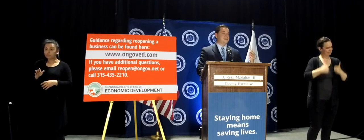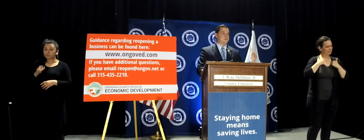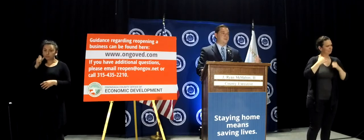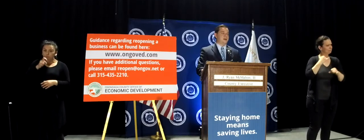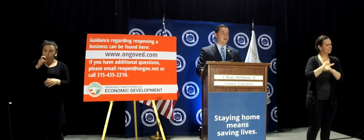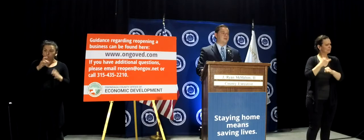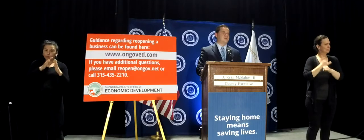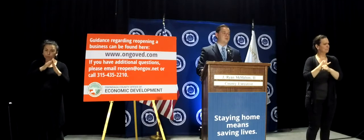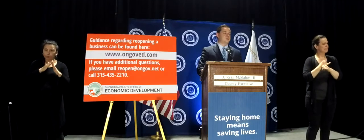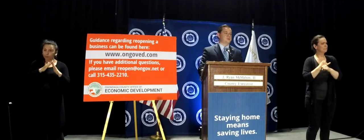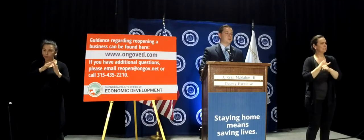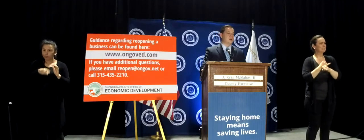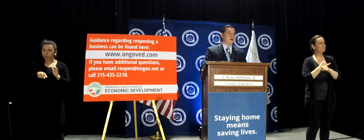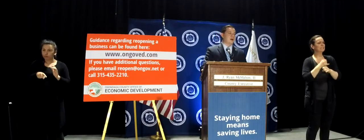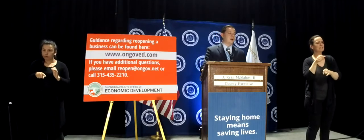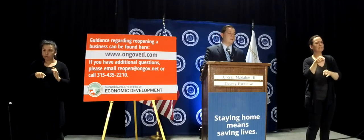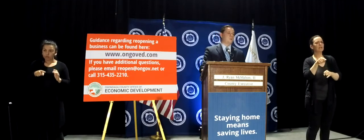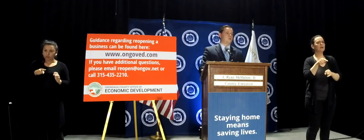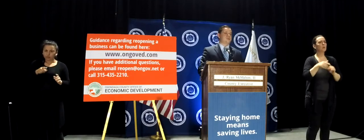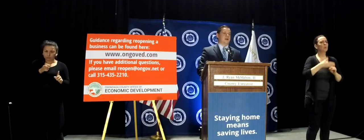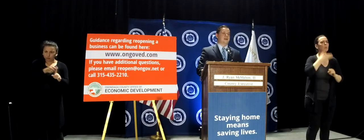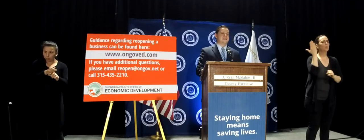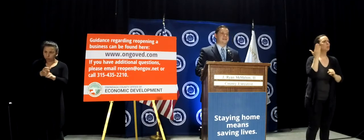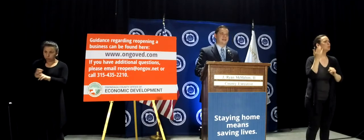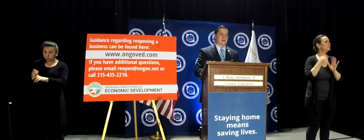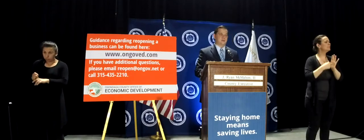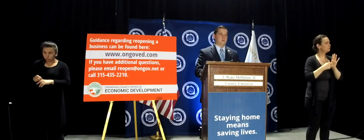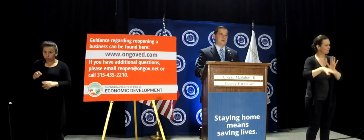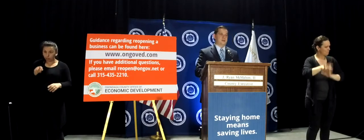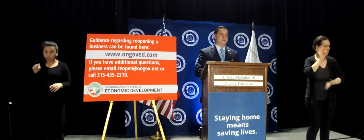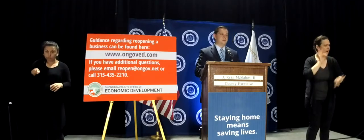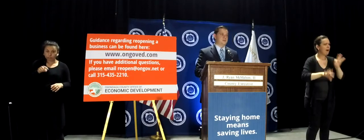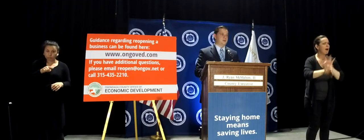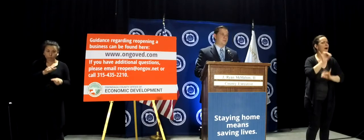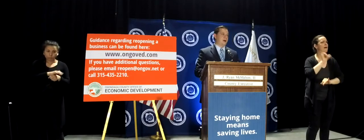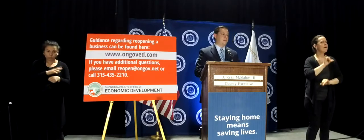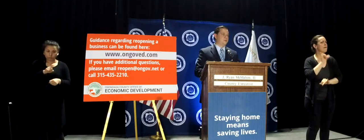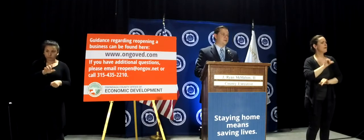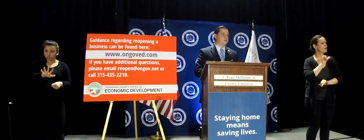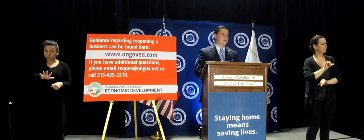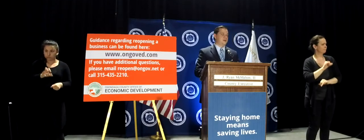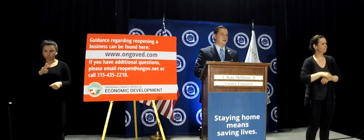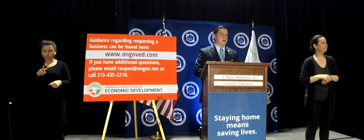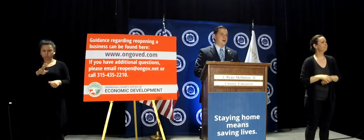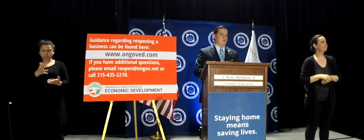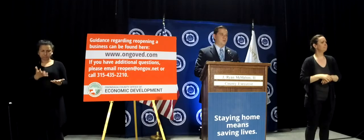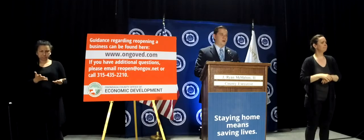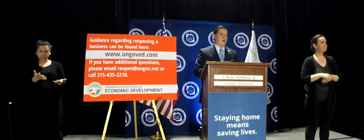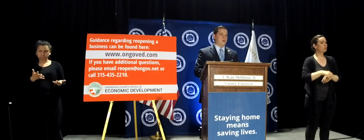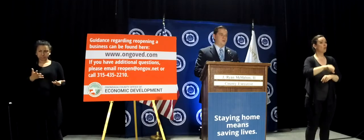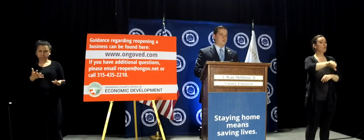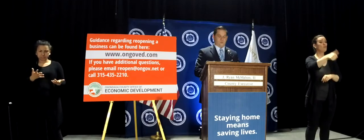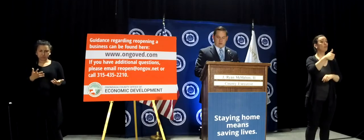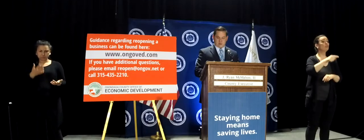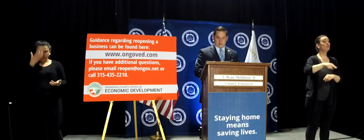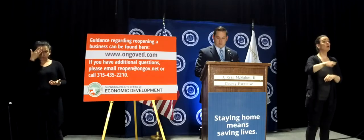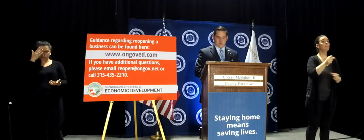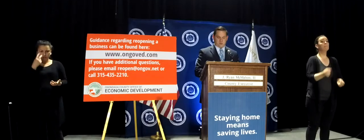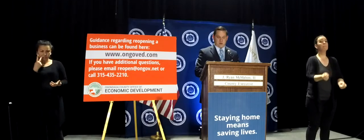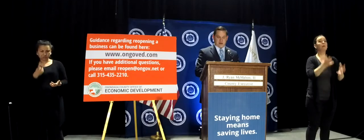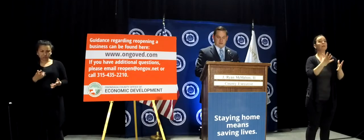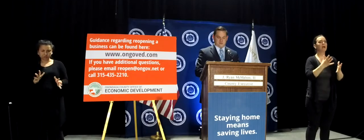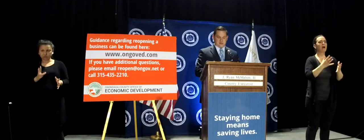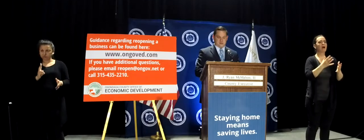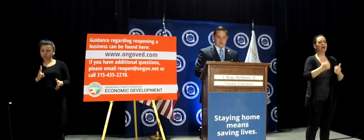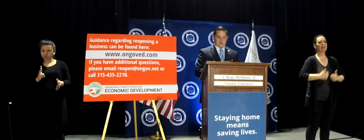finding asymptomatic individuals. We're starting to see that a little bit in some of these other properties where there's